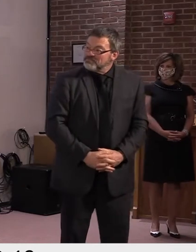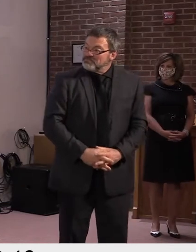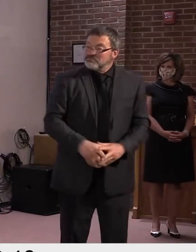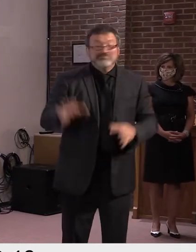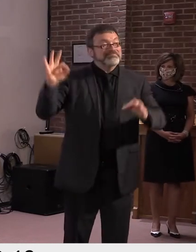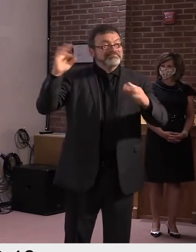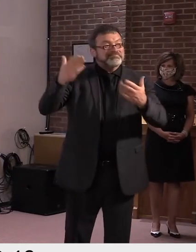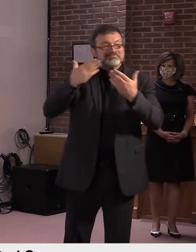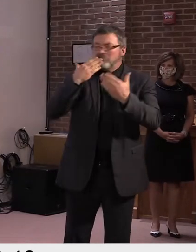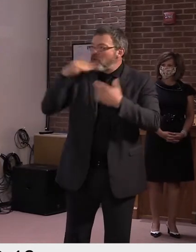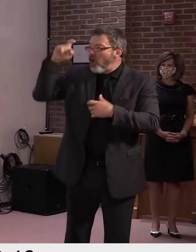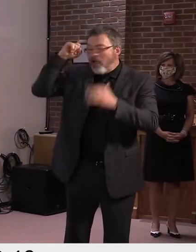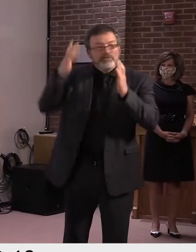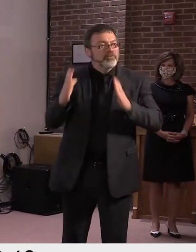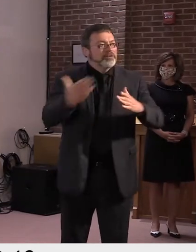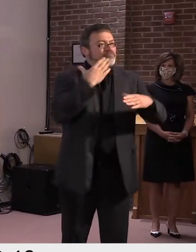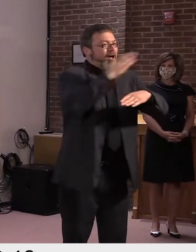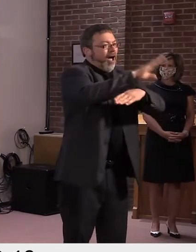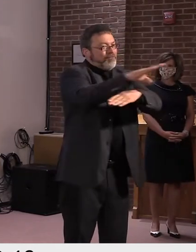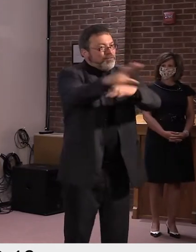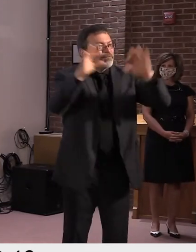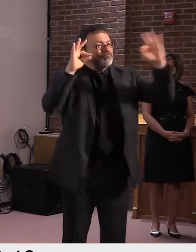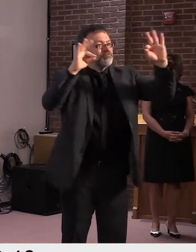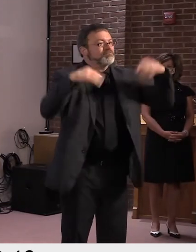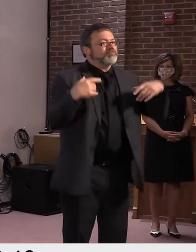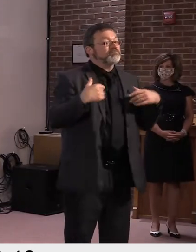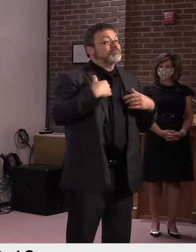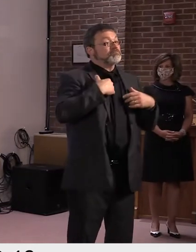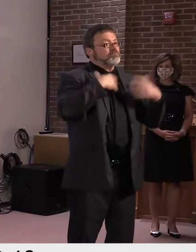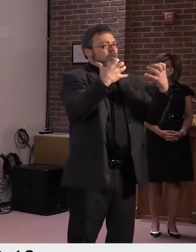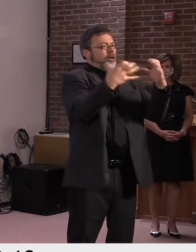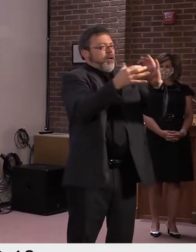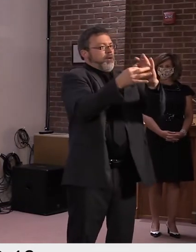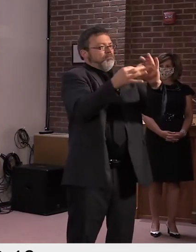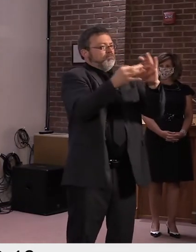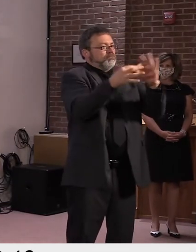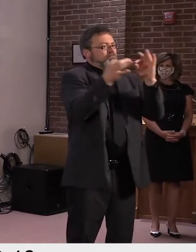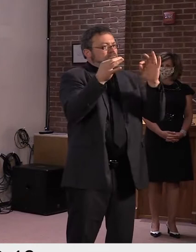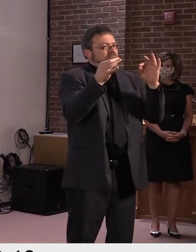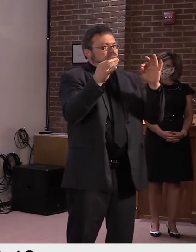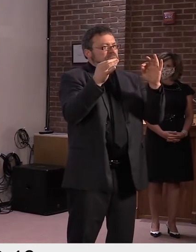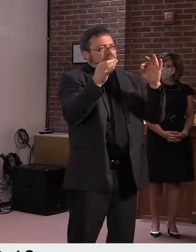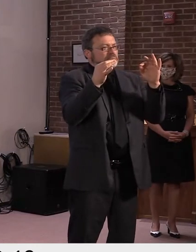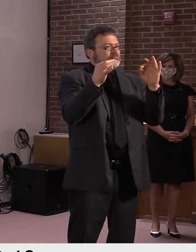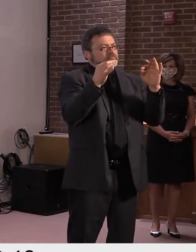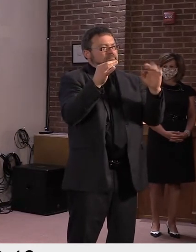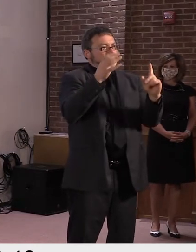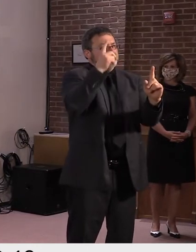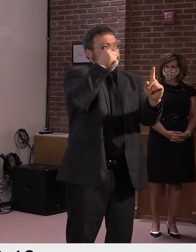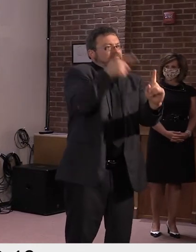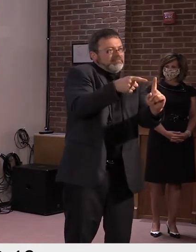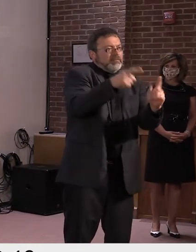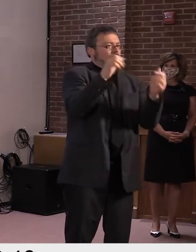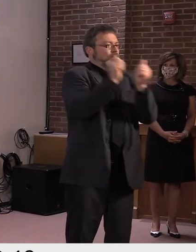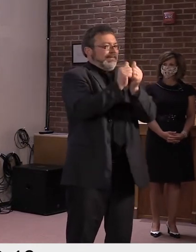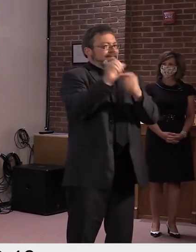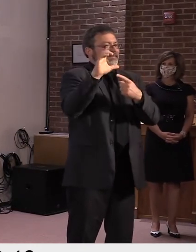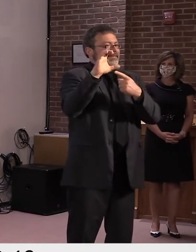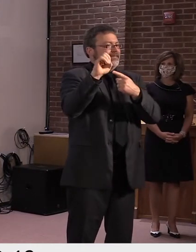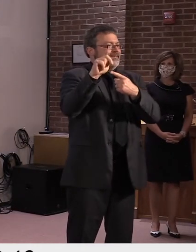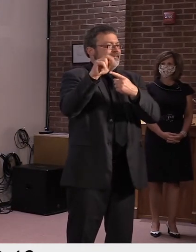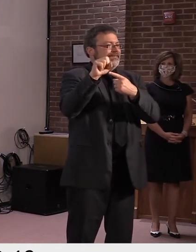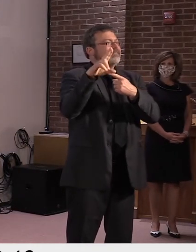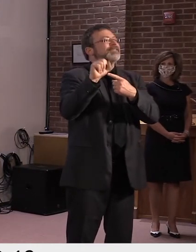Good afternoon, everyone. The information I'm providing will be a snapshot of census activity across Vermont. Before that, I'd like to thank Governor Scott